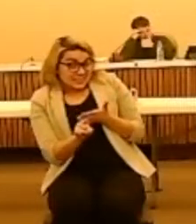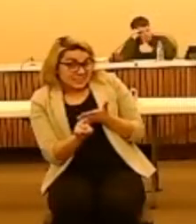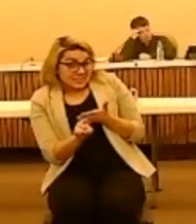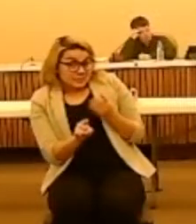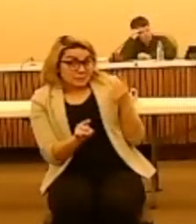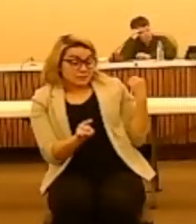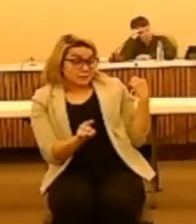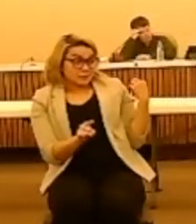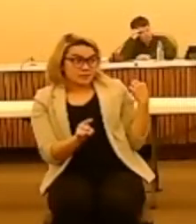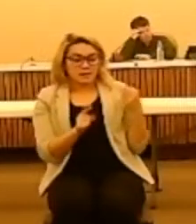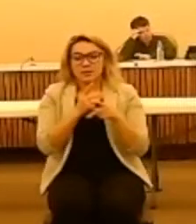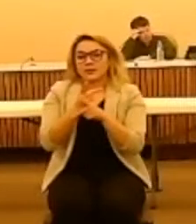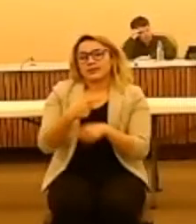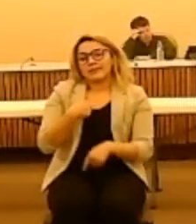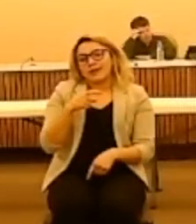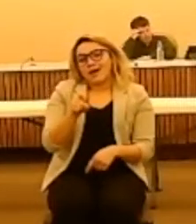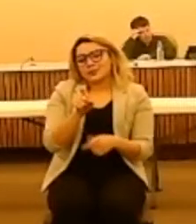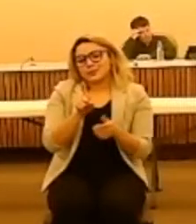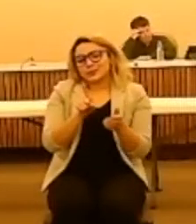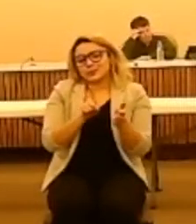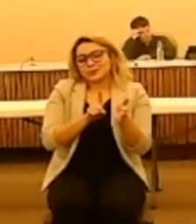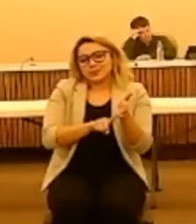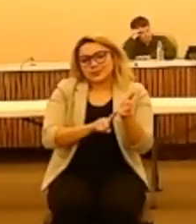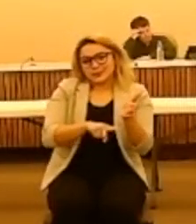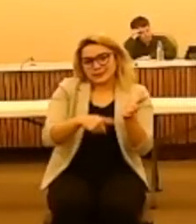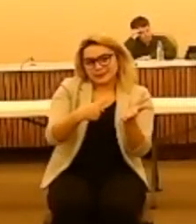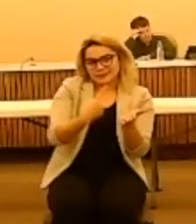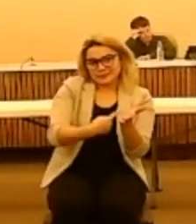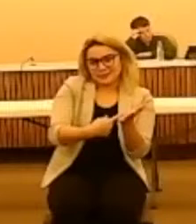I'll have to check on the legality of that.